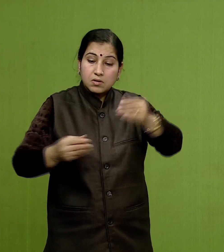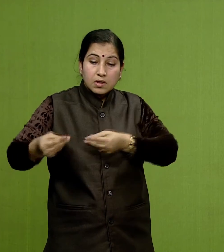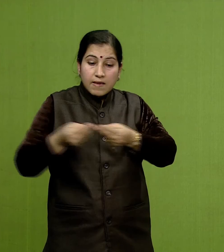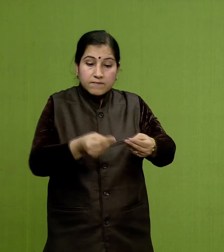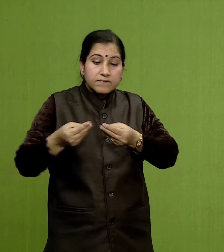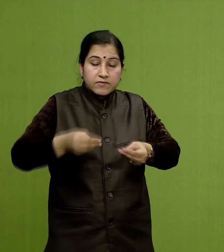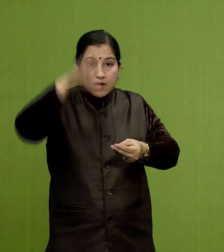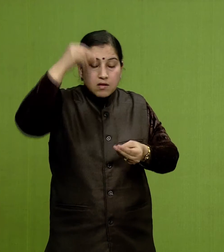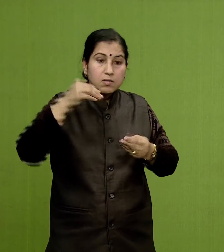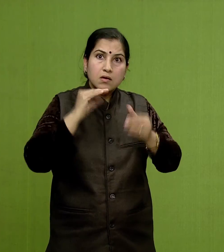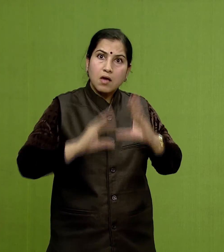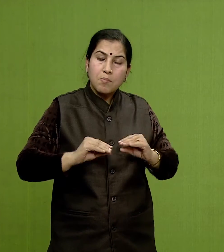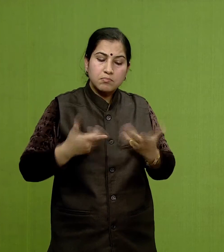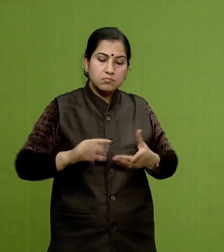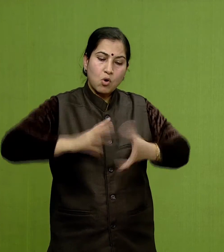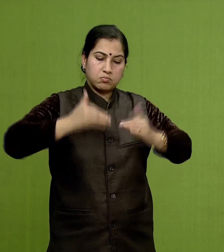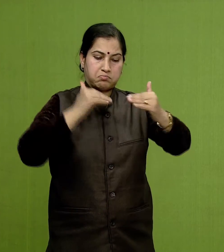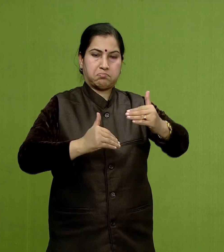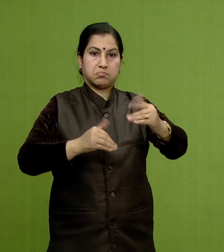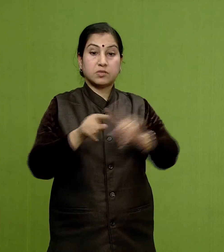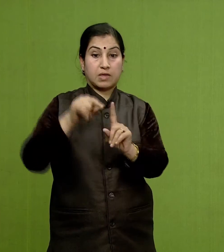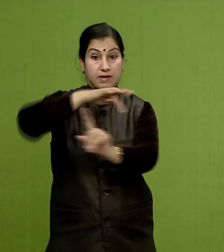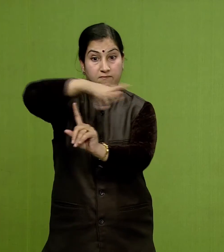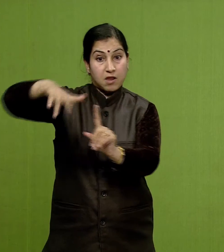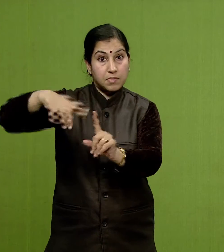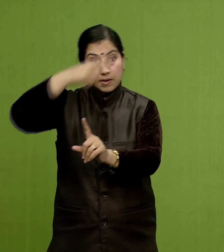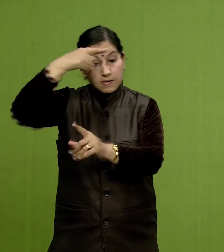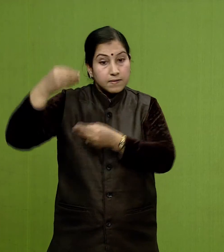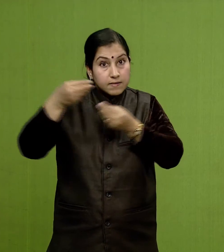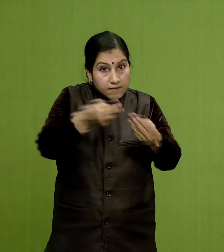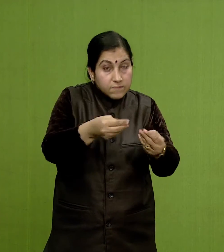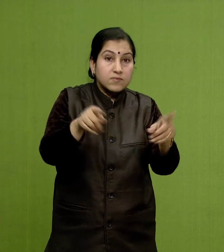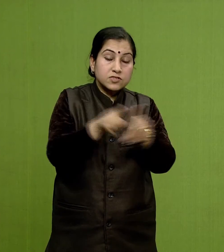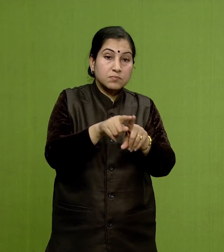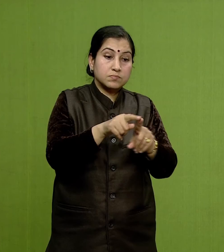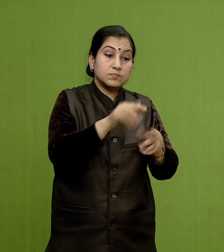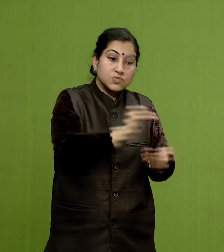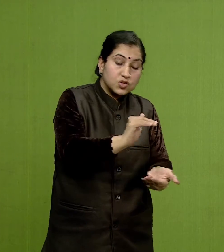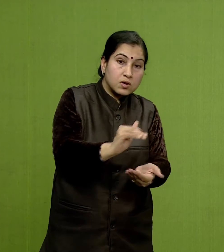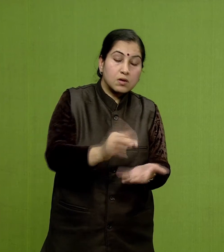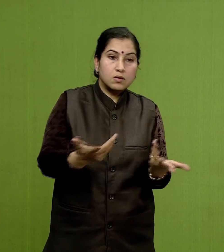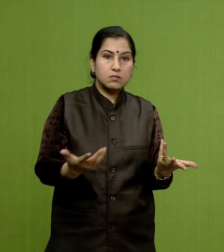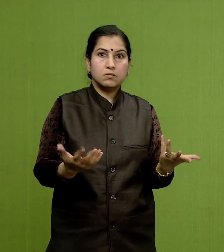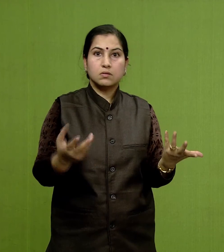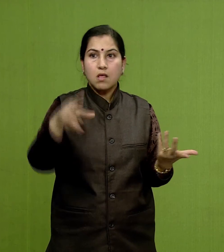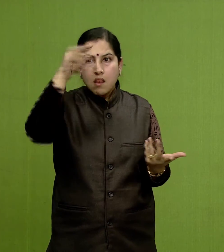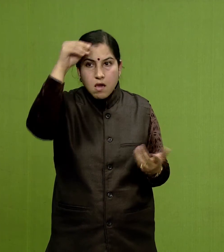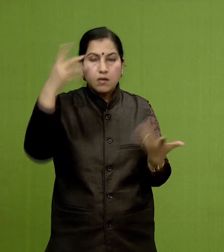When environment limits opportunities, children will be unable to reach their